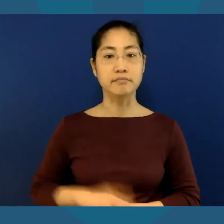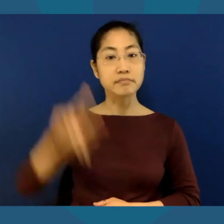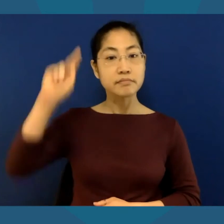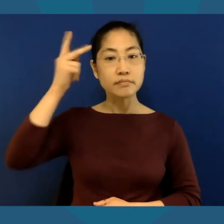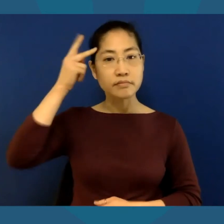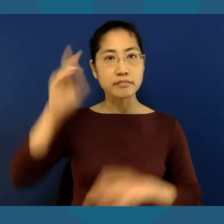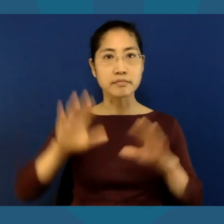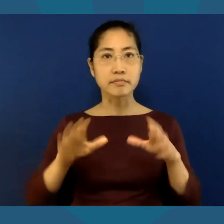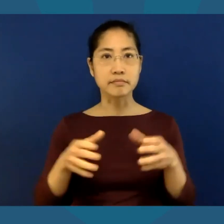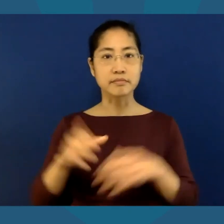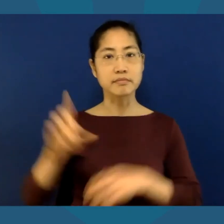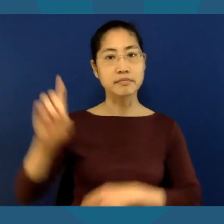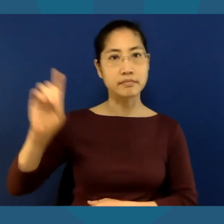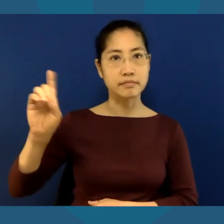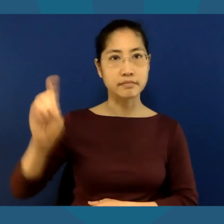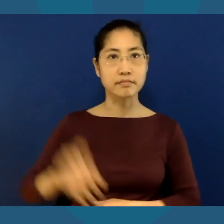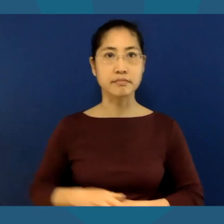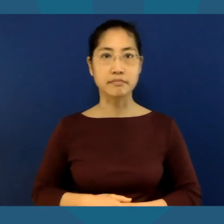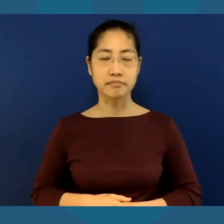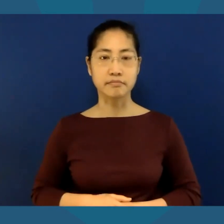Party, Democratic.